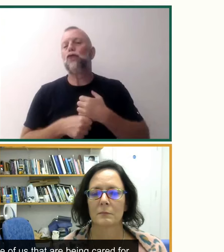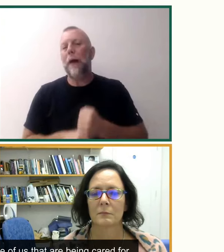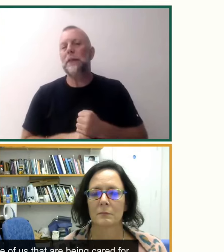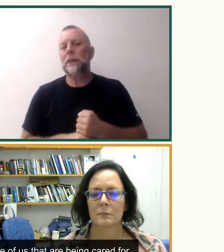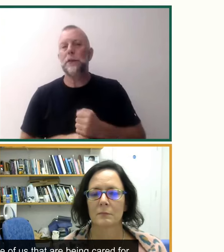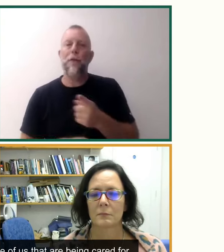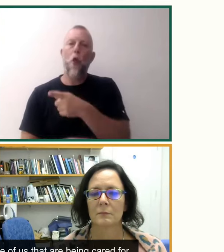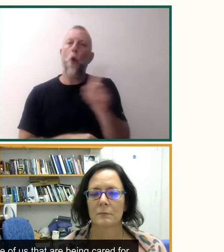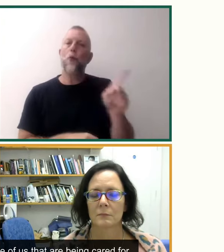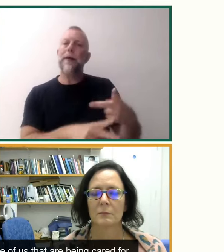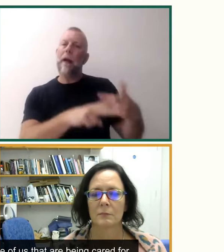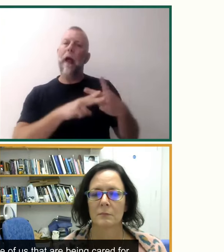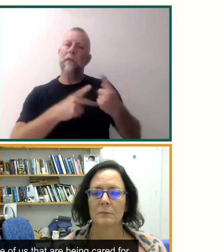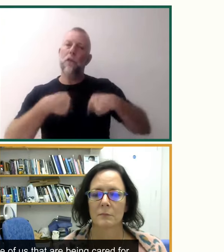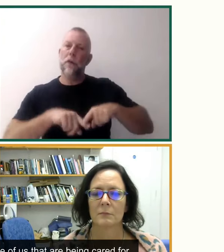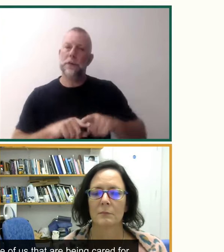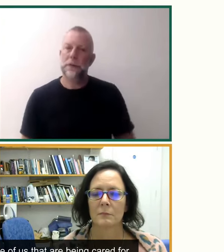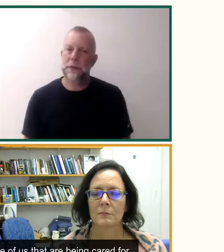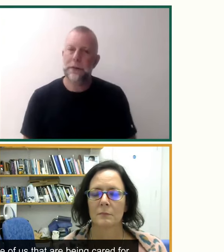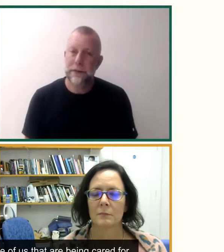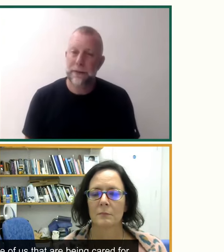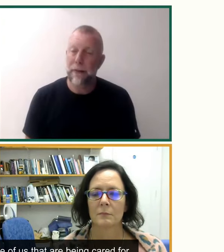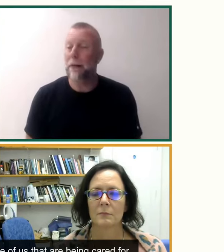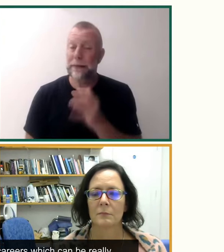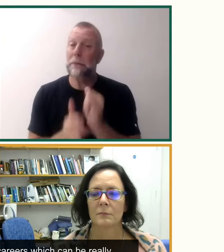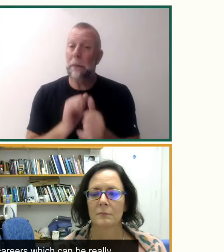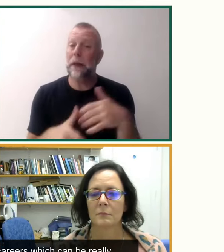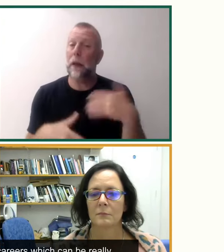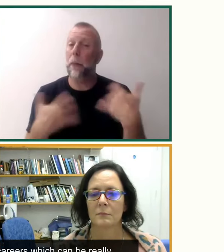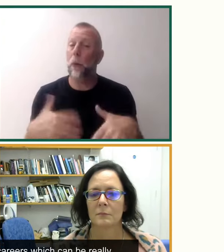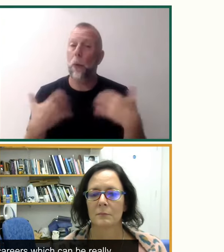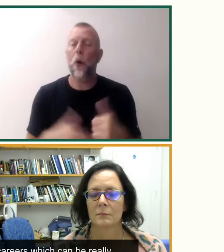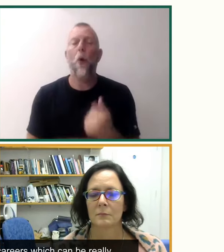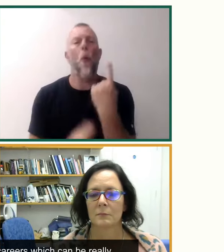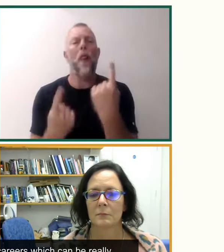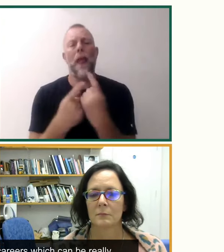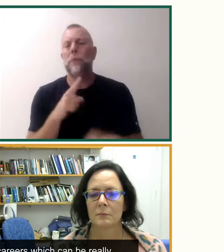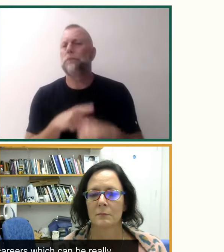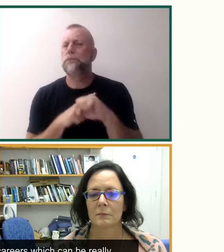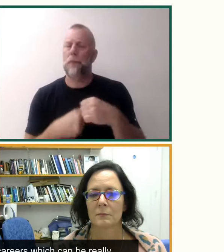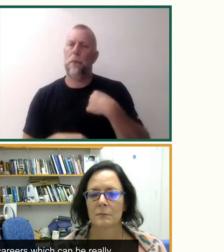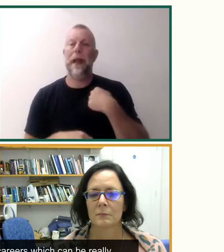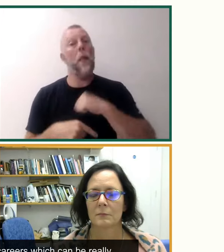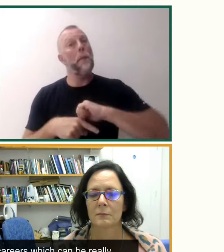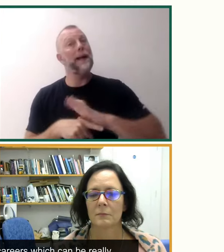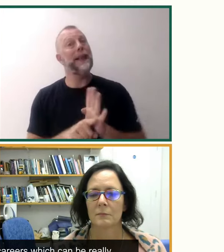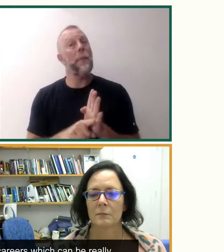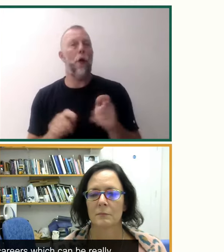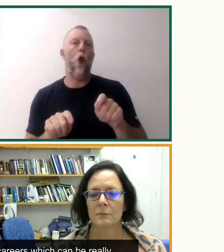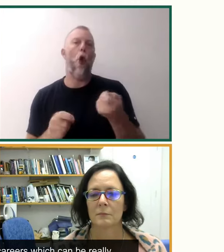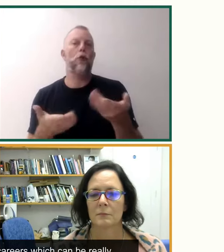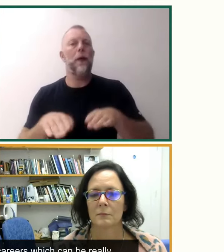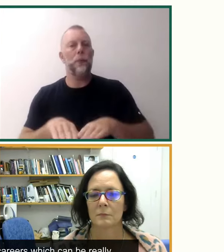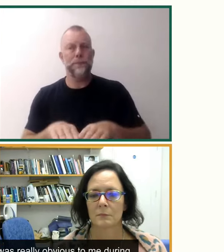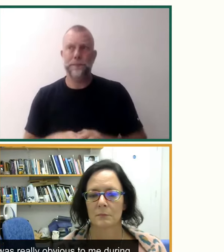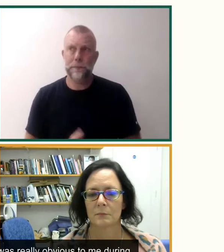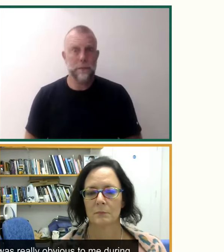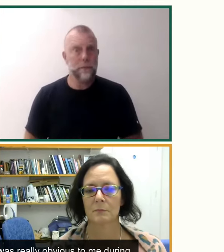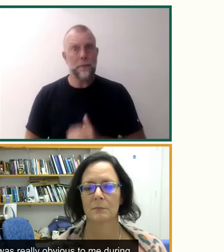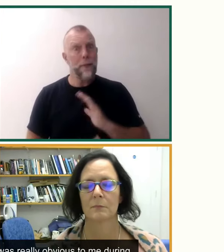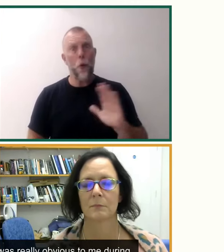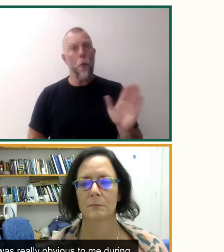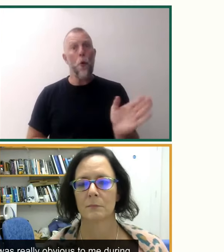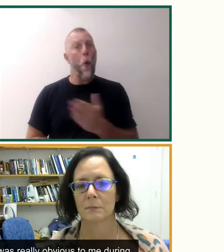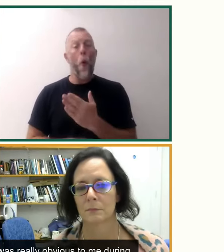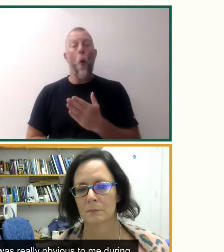really intense, extreme. One thing that was really obvious to me during the pandemic lockdowns was that when all the